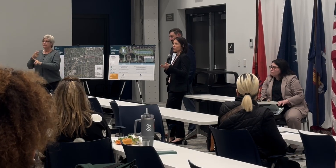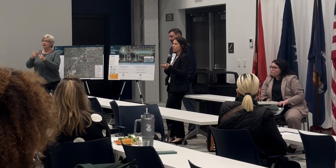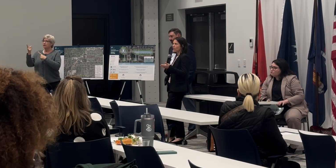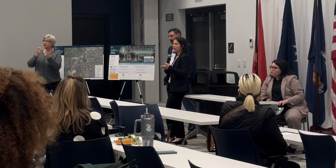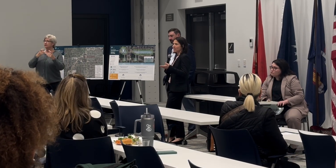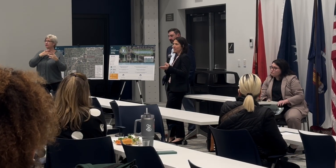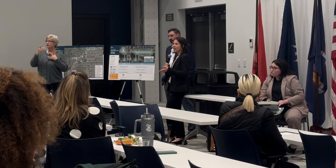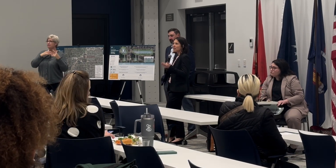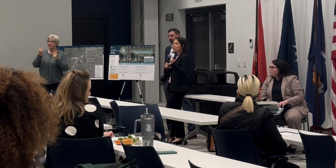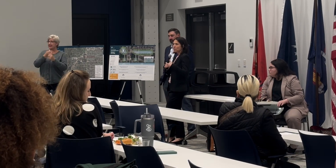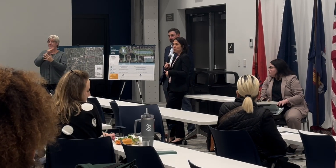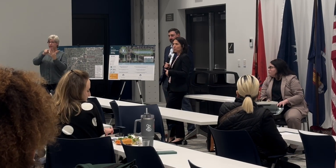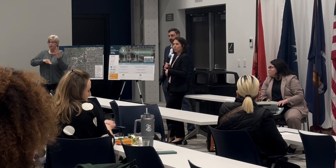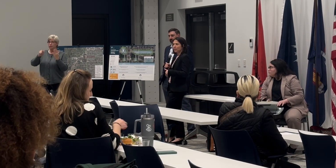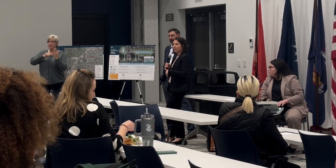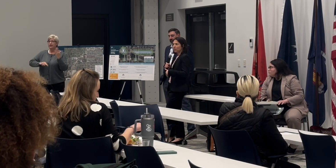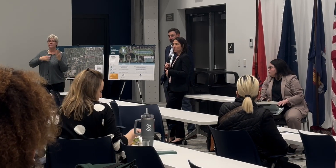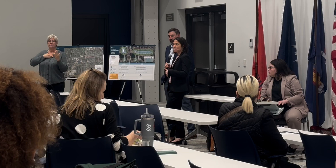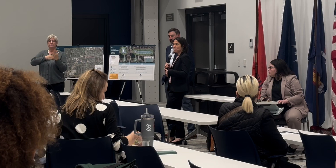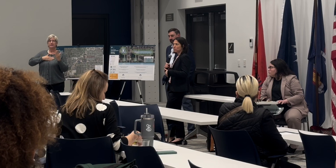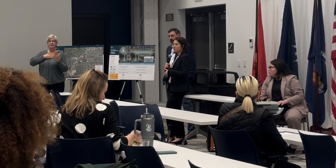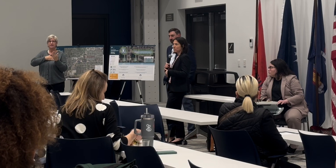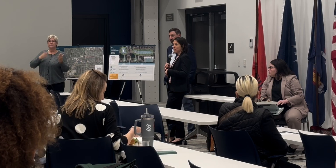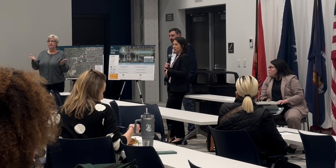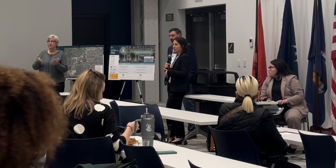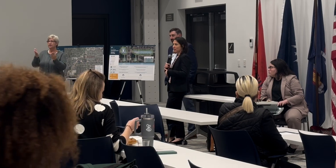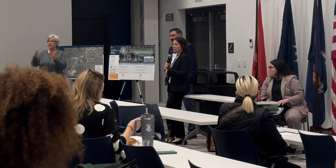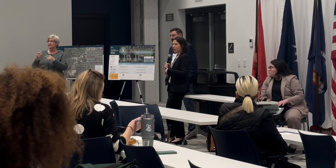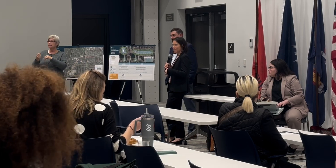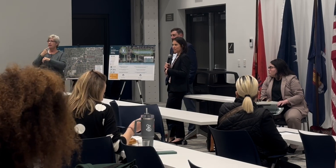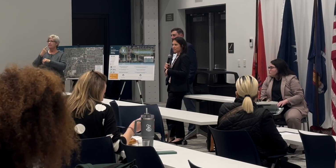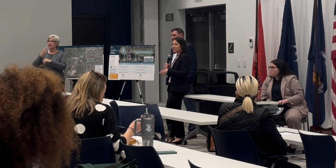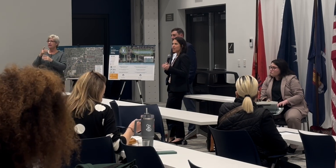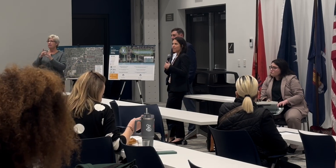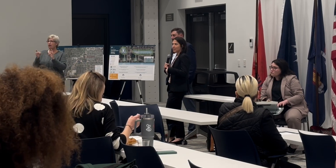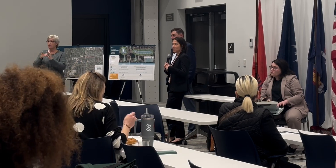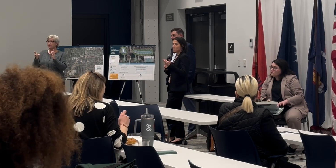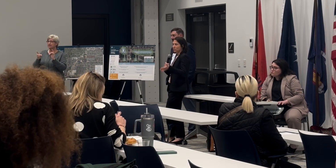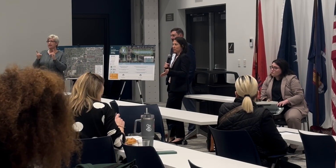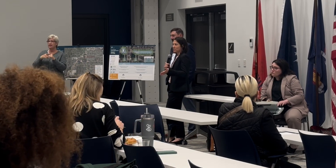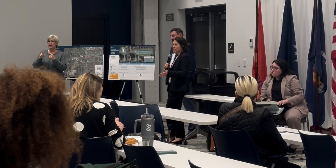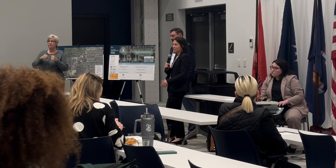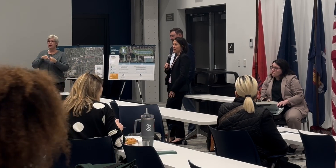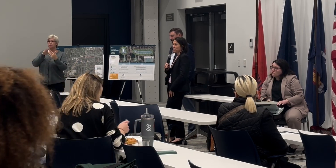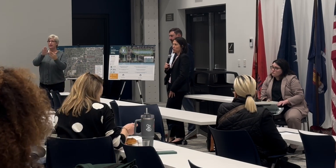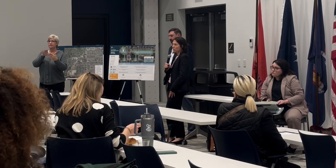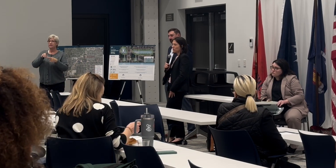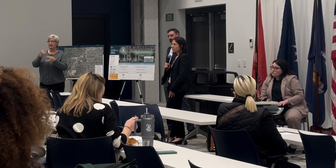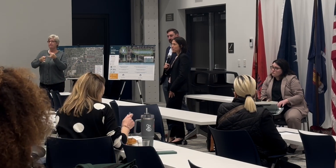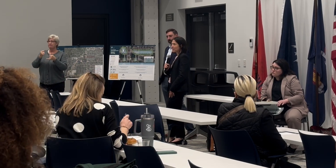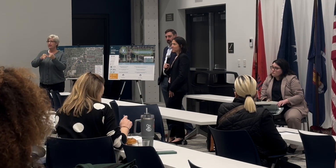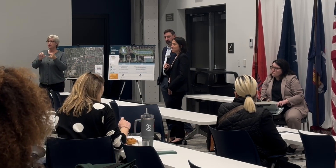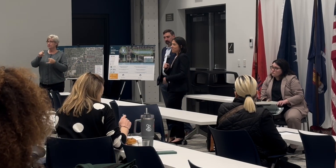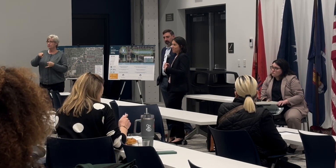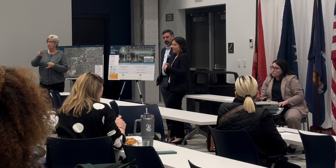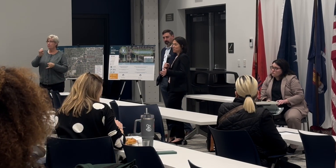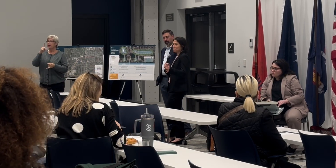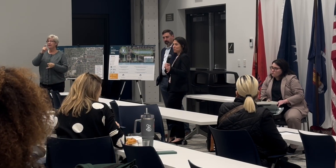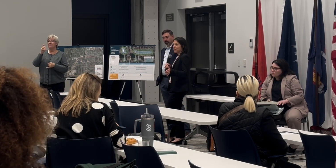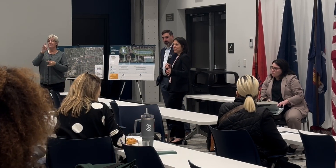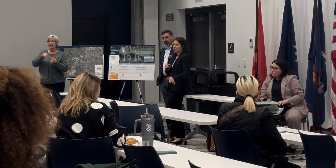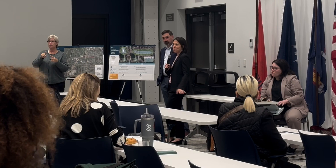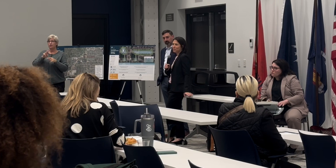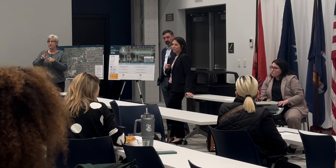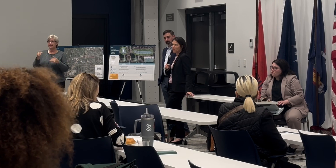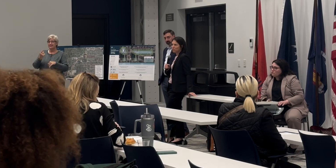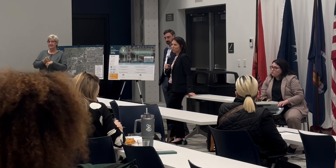or concerns about any of that, we really encourage people to submit comments that can then be addressed in the final scope of work, because that's what